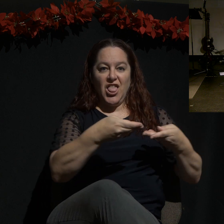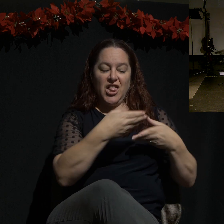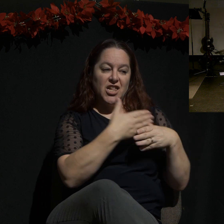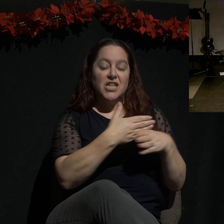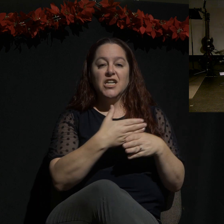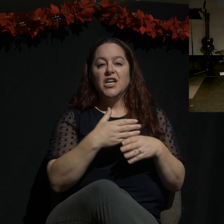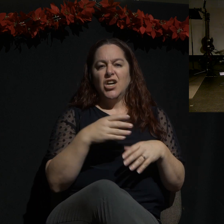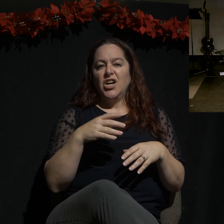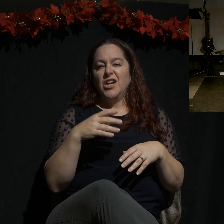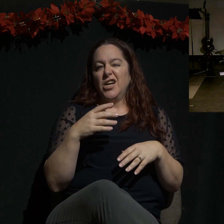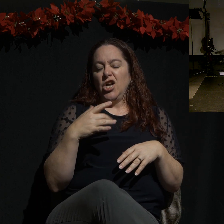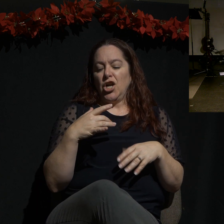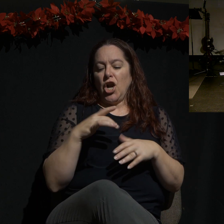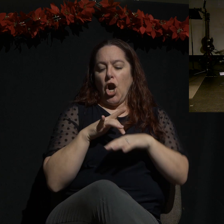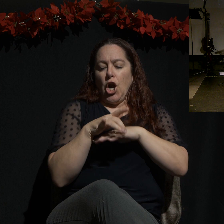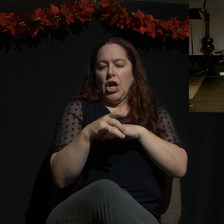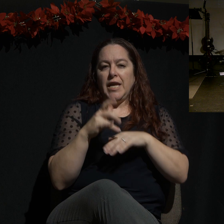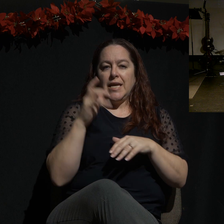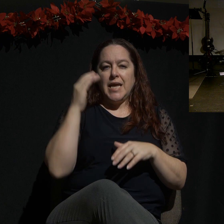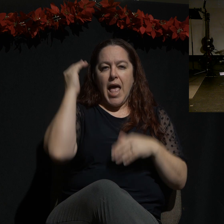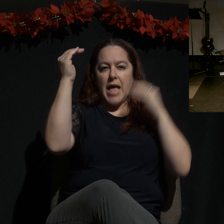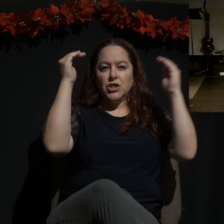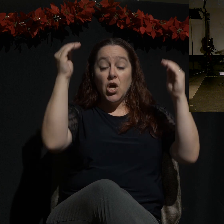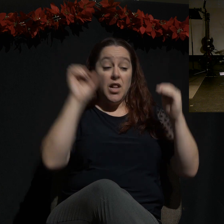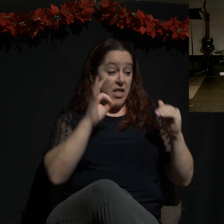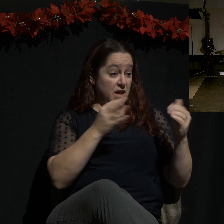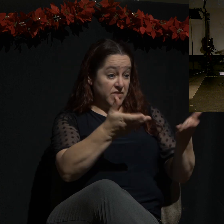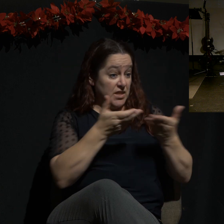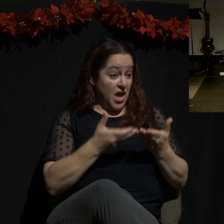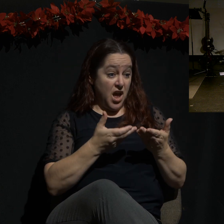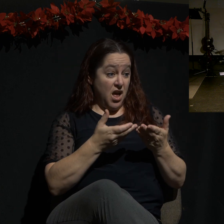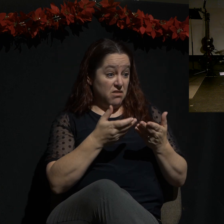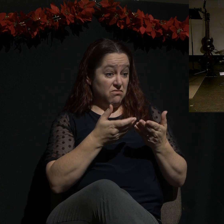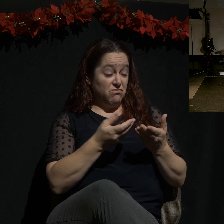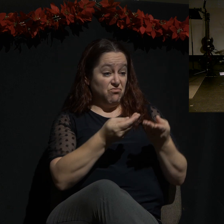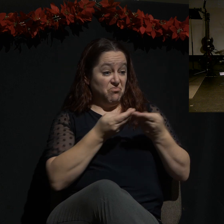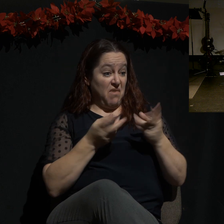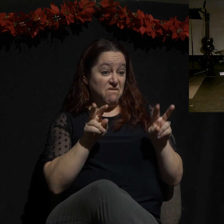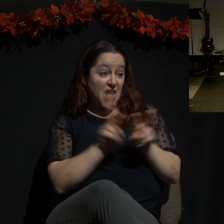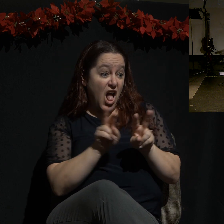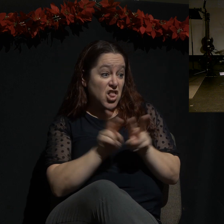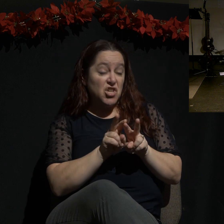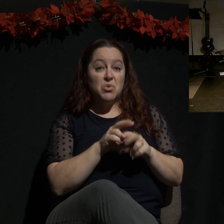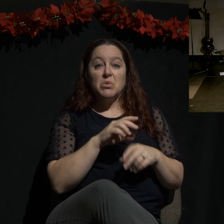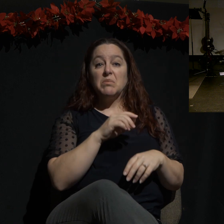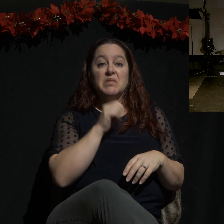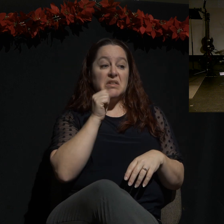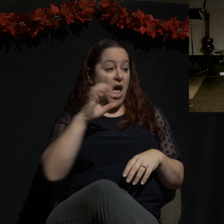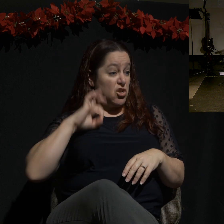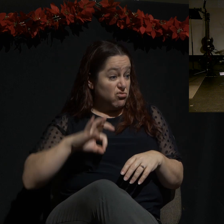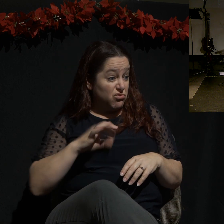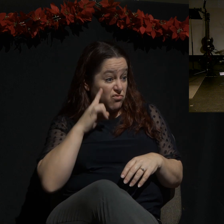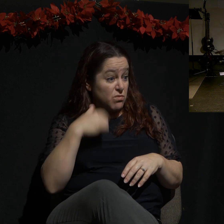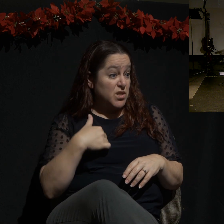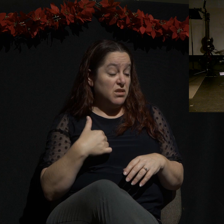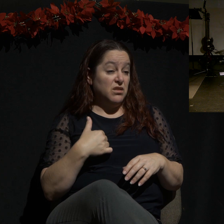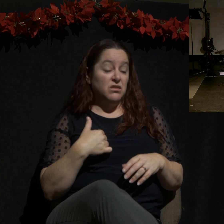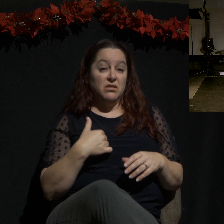my younger adulthood, if something didn't provide value to me, if something wasn't useful to